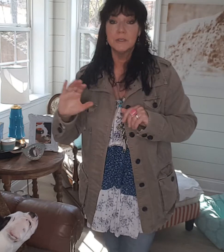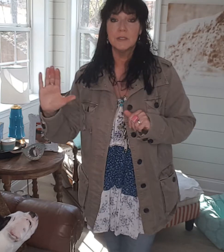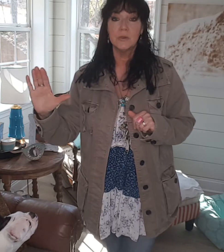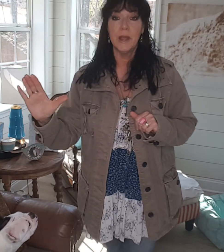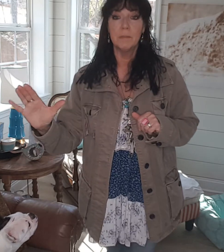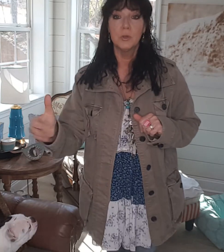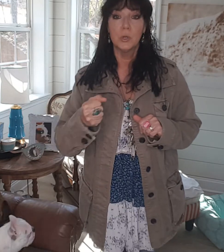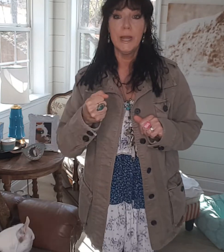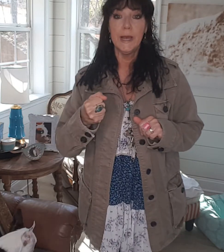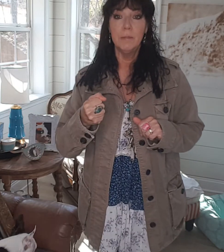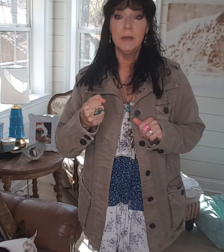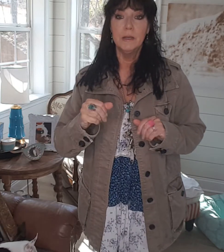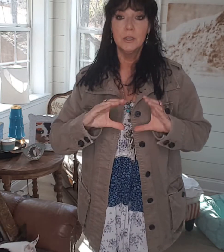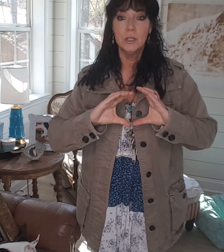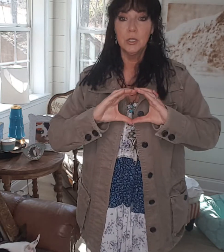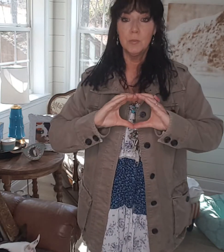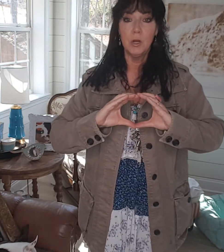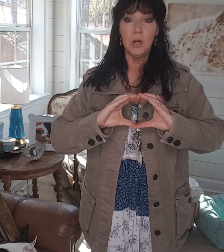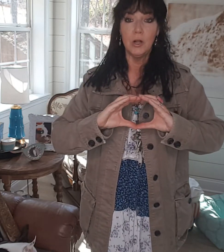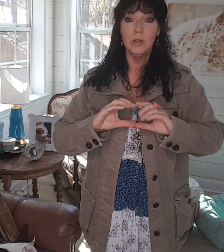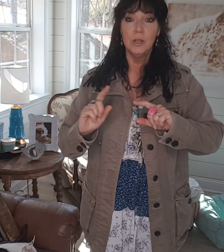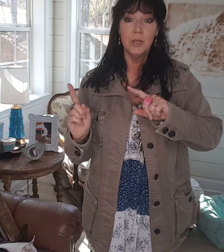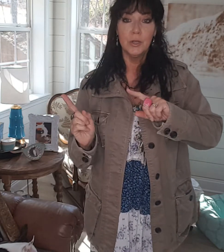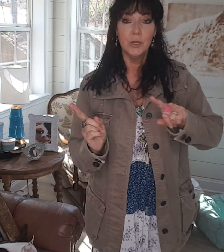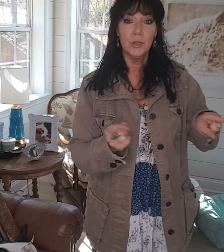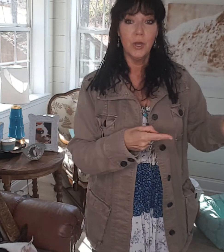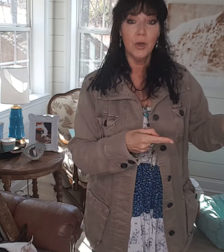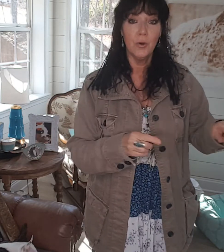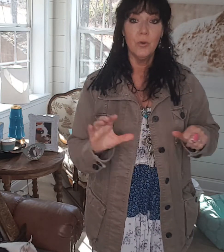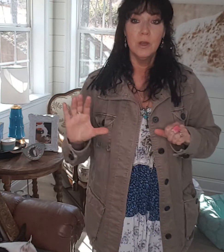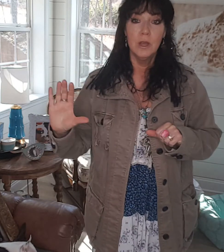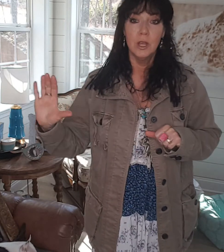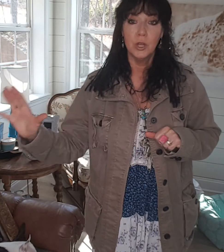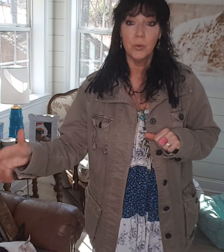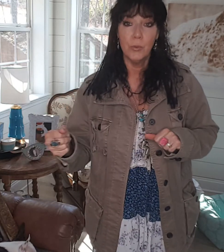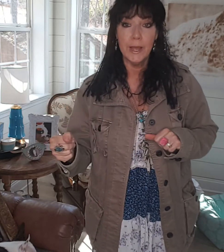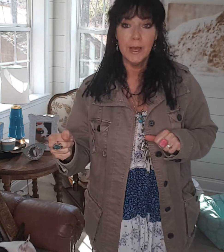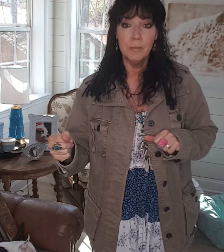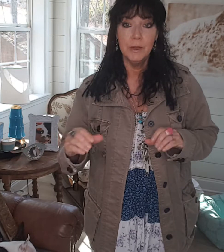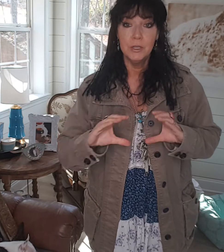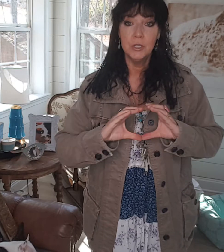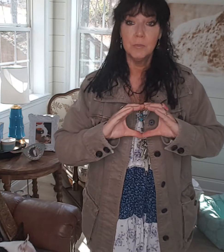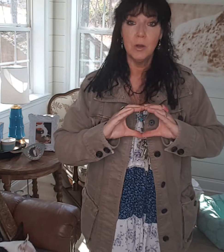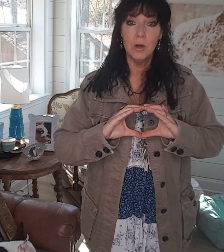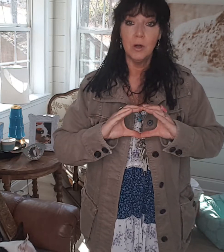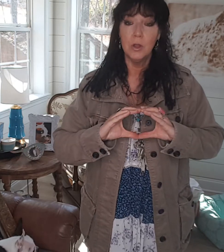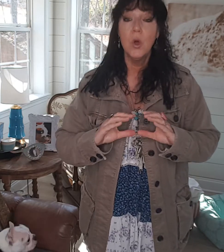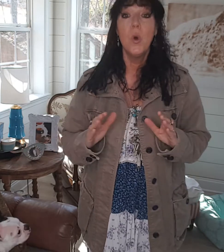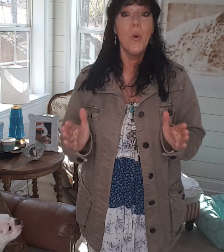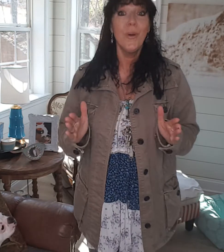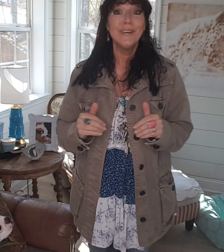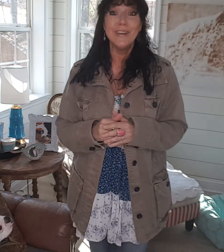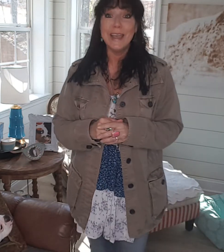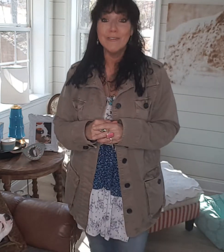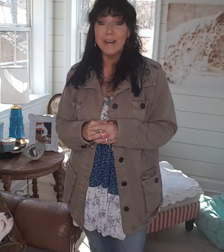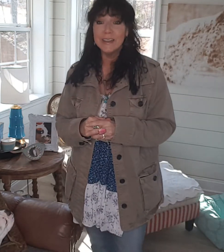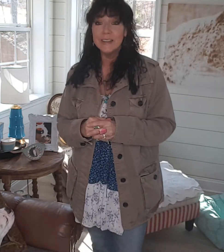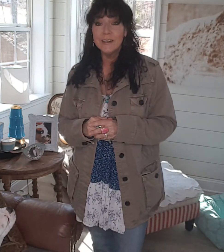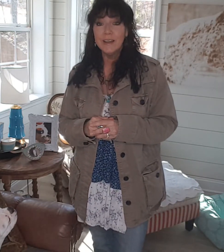is grab your ball. Go grab your ball. Or if he can't find it, I